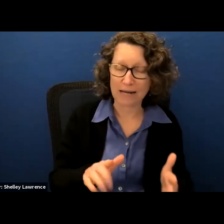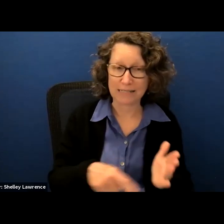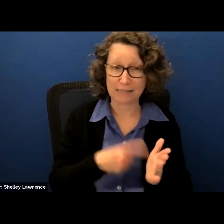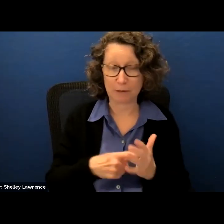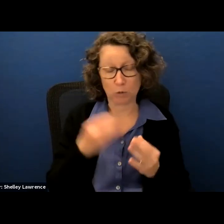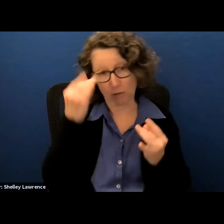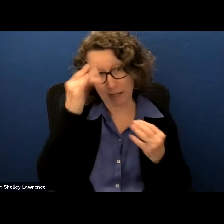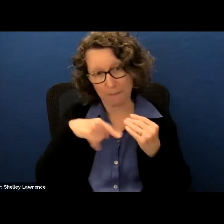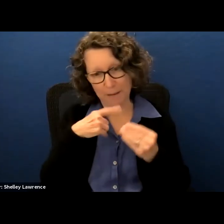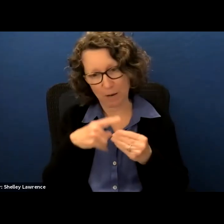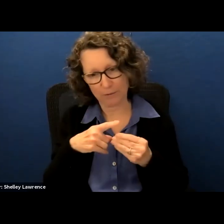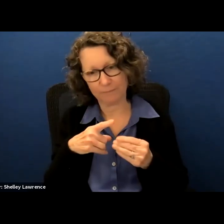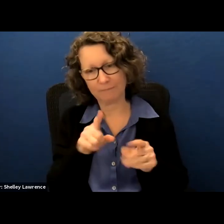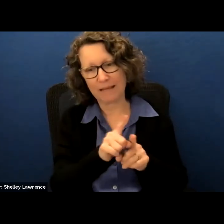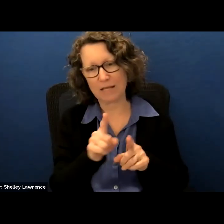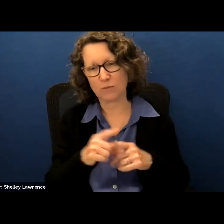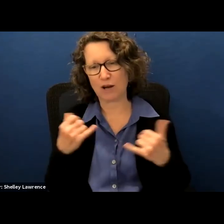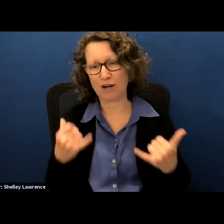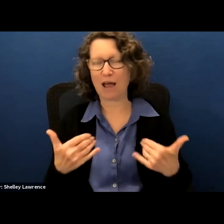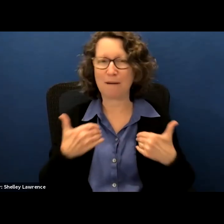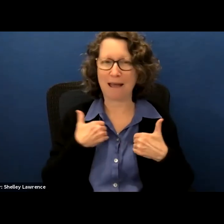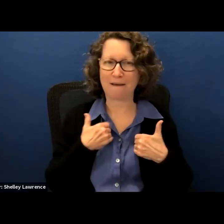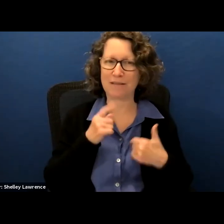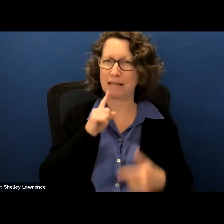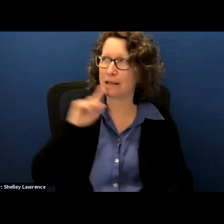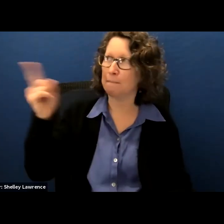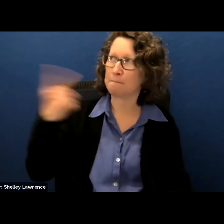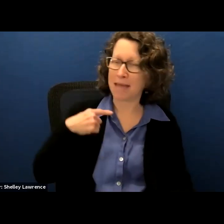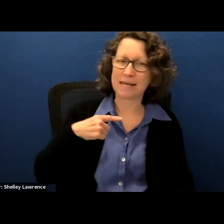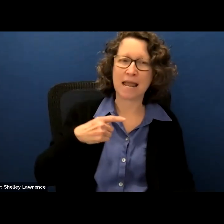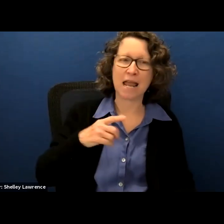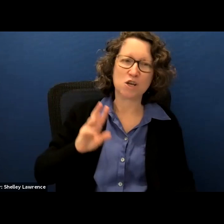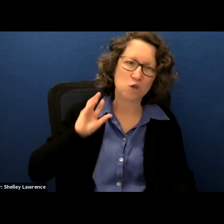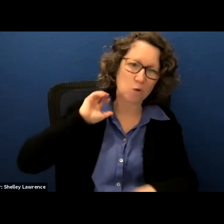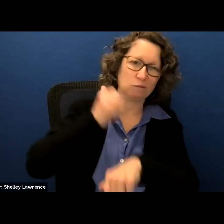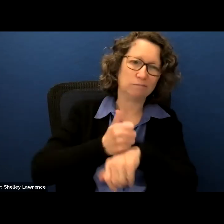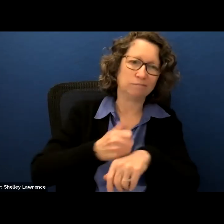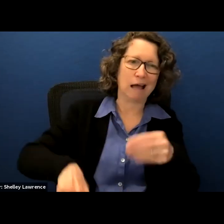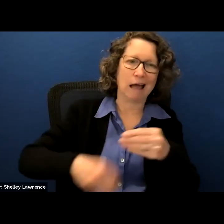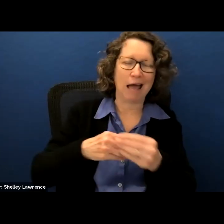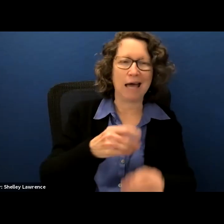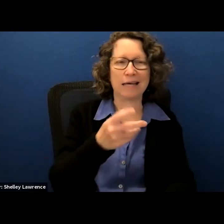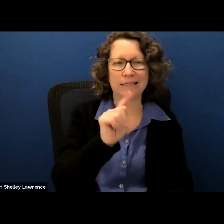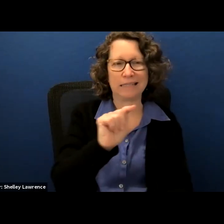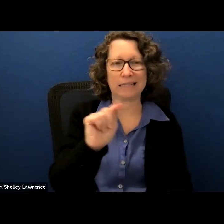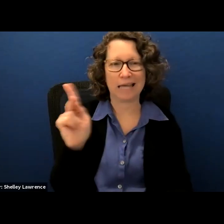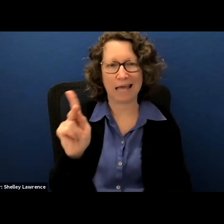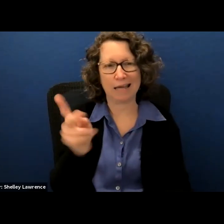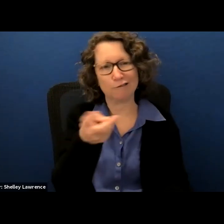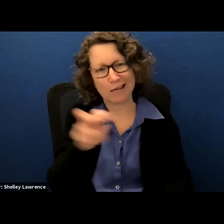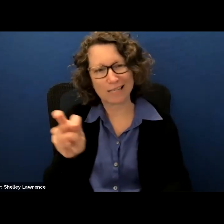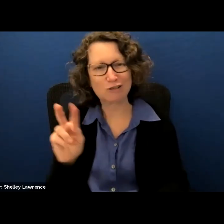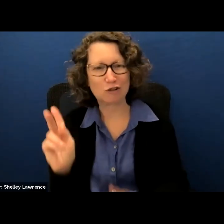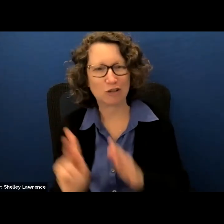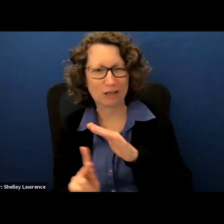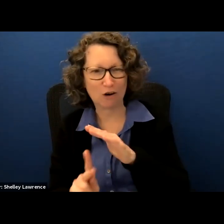to think about as we're now having a mandate to do transitional kindergarten. Yes, thank you.